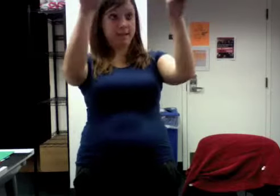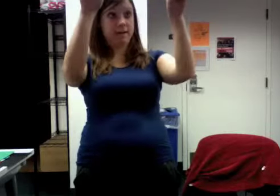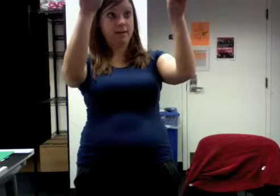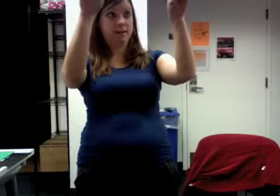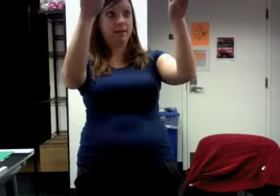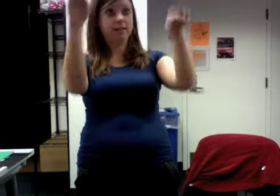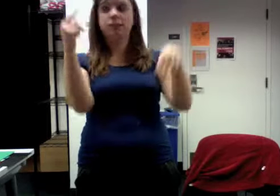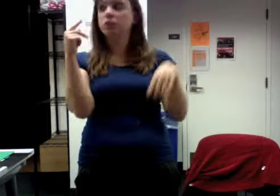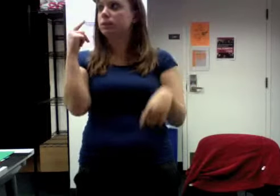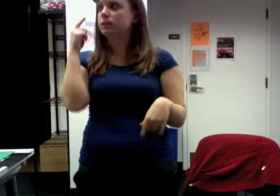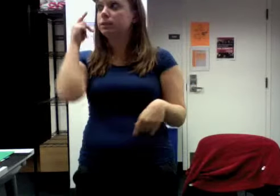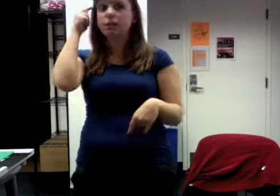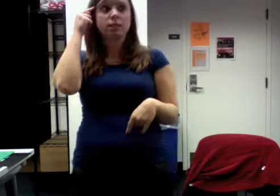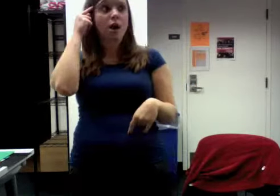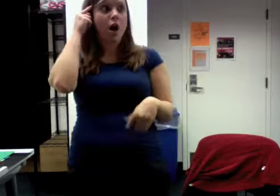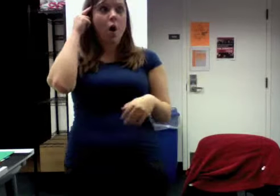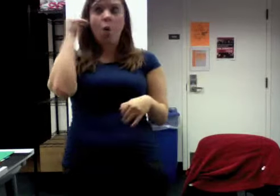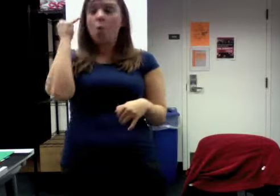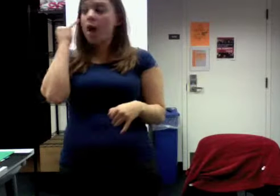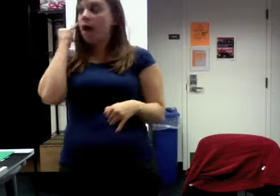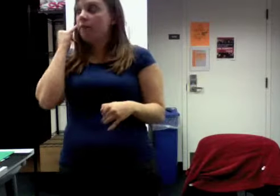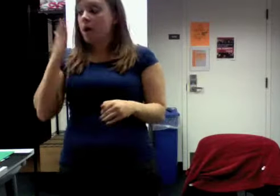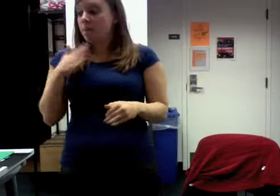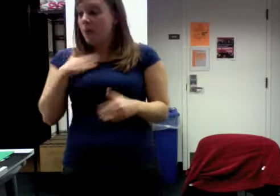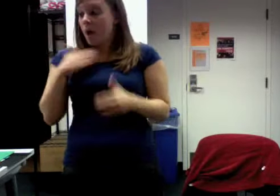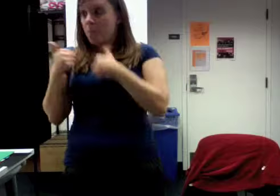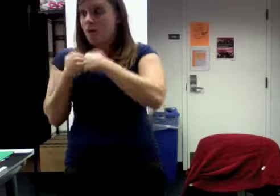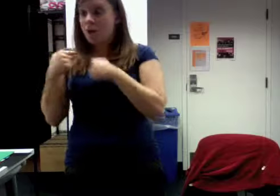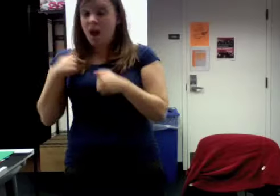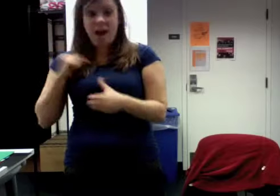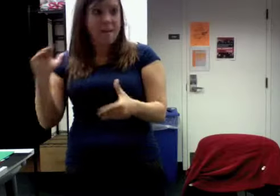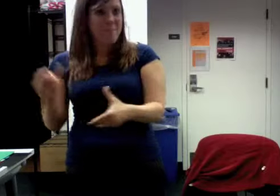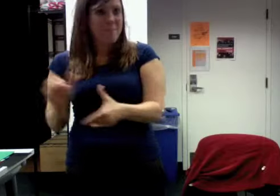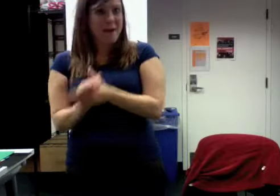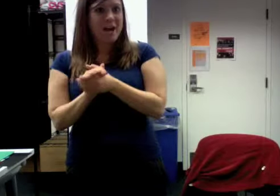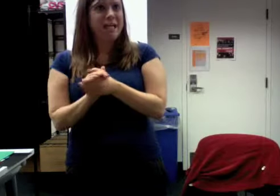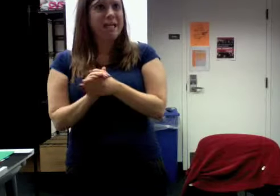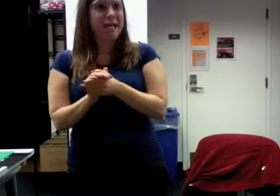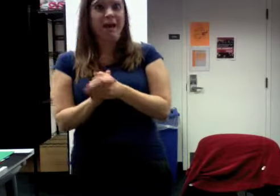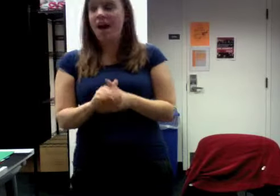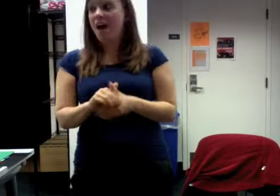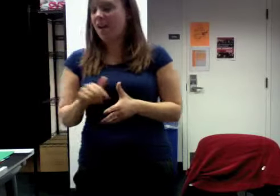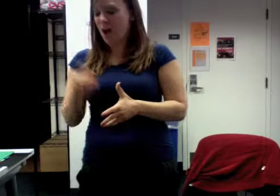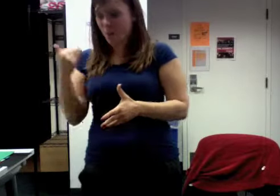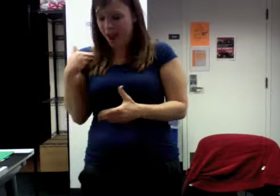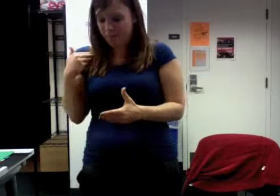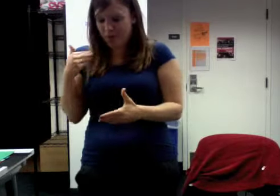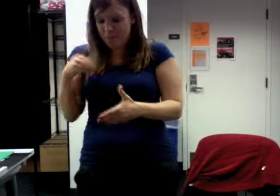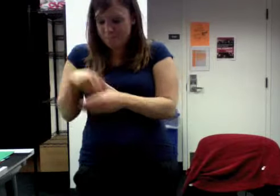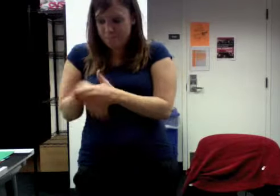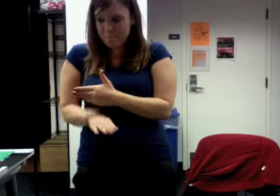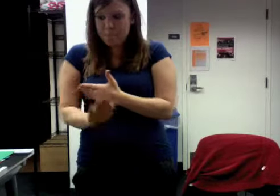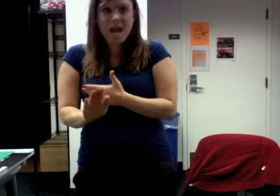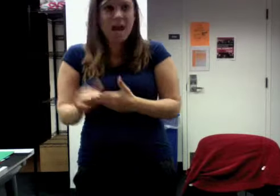down here one day to get some, ale for his father? And what if the axe got loose from the ceiling and hit him in the head? He